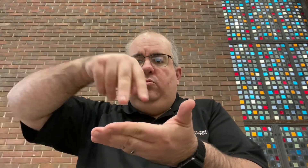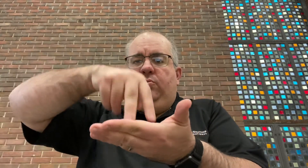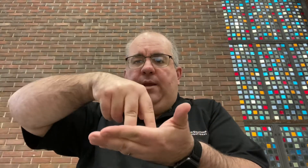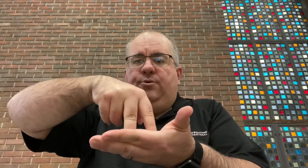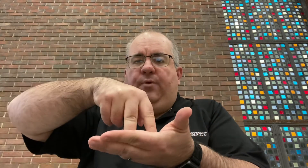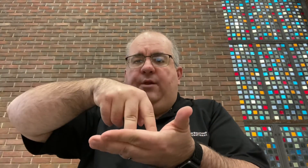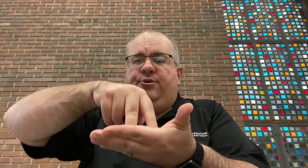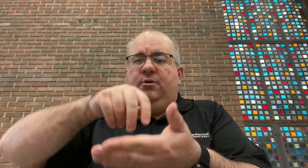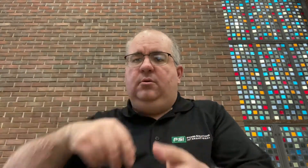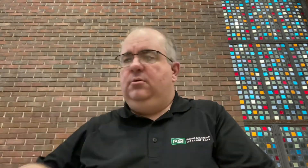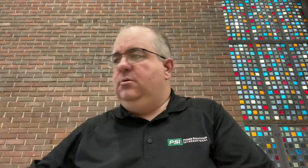Resurrection.